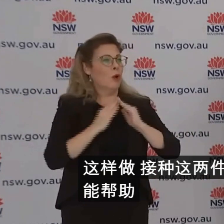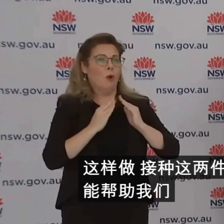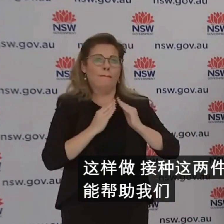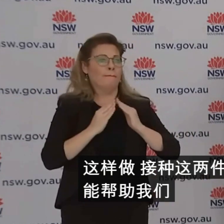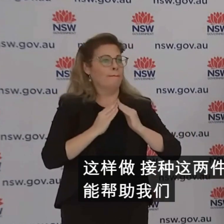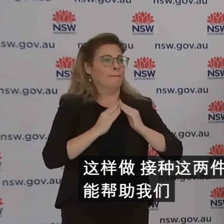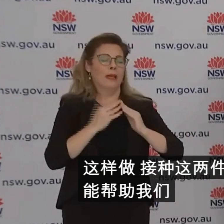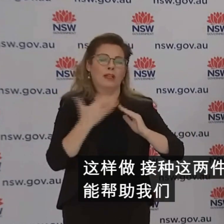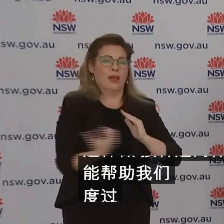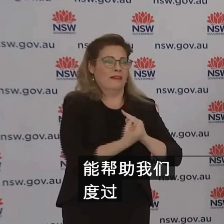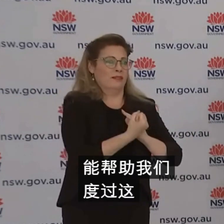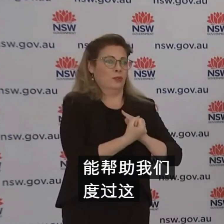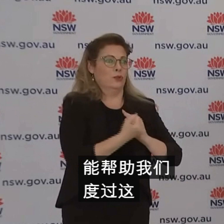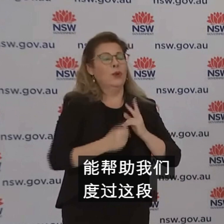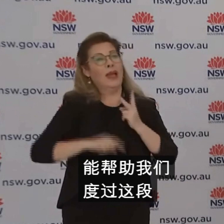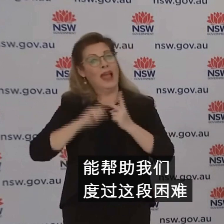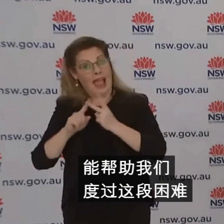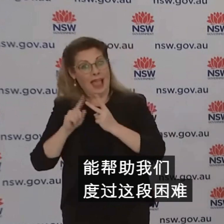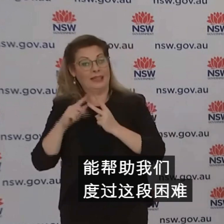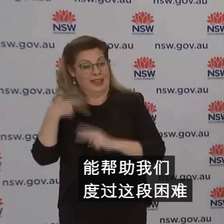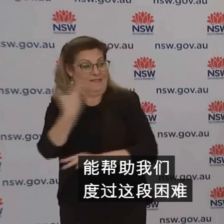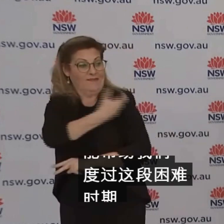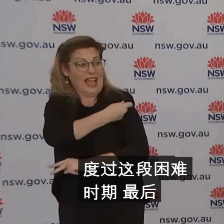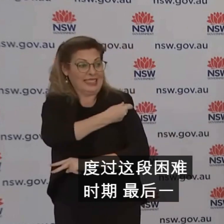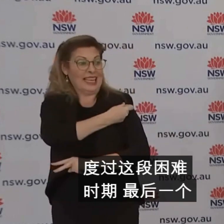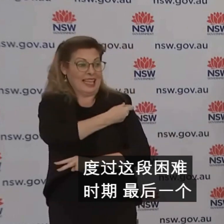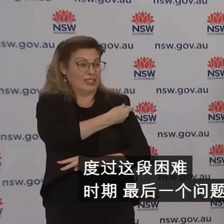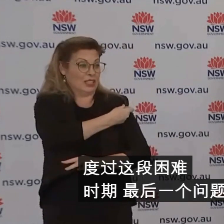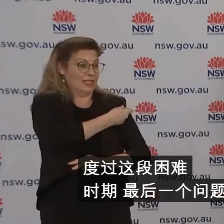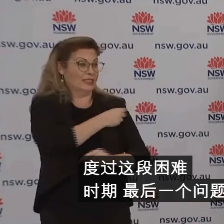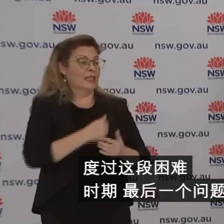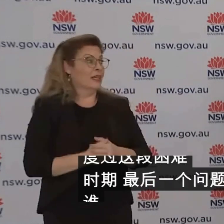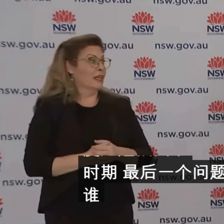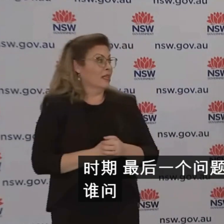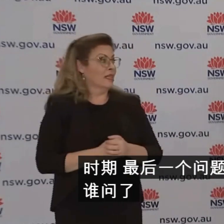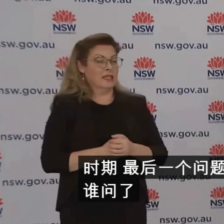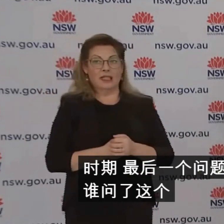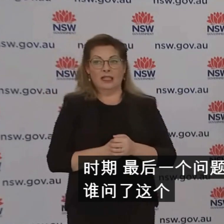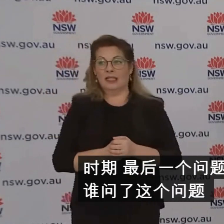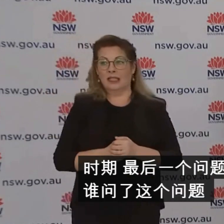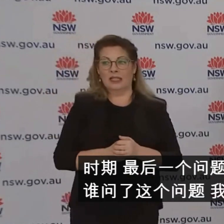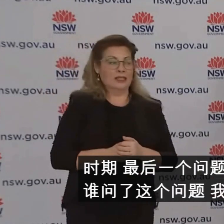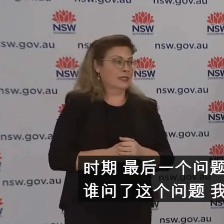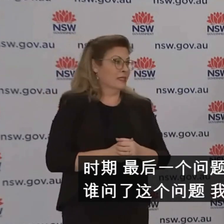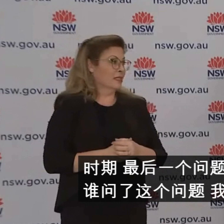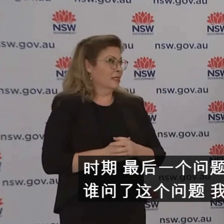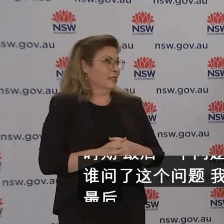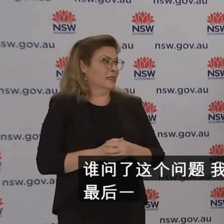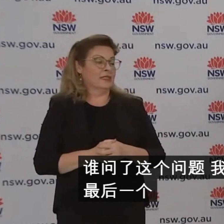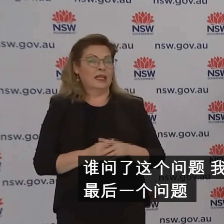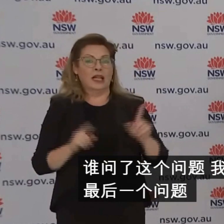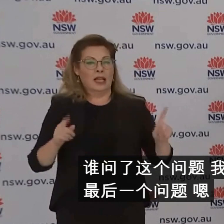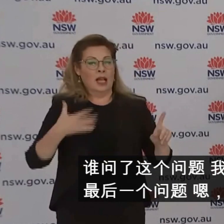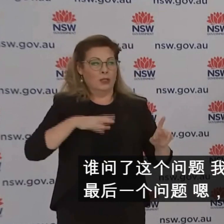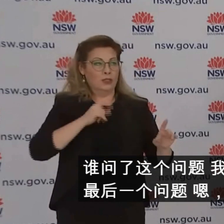us more than anything in getting through this difficult time. Premier, just one last question. Who's asked this question? Can I just say